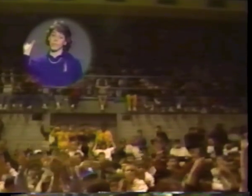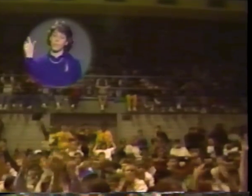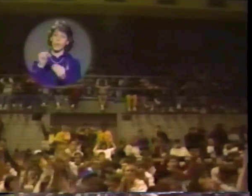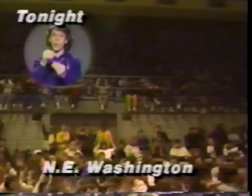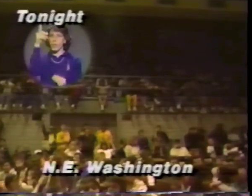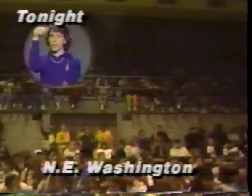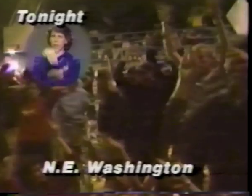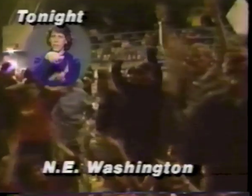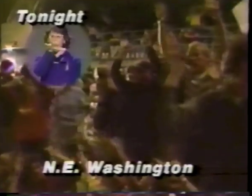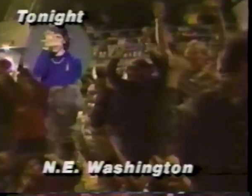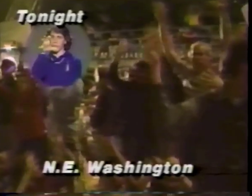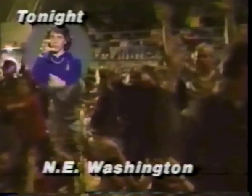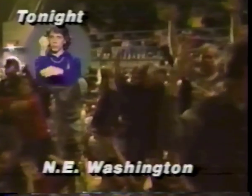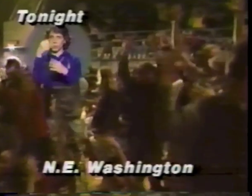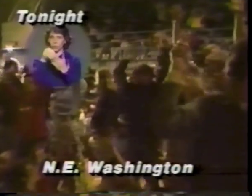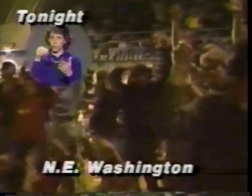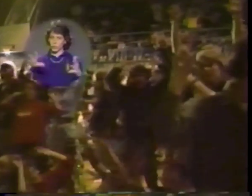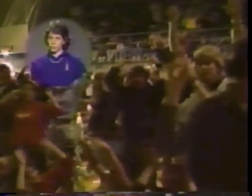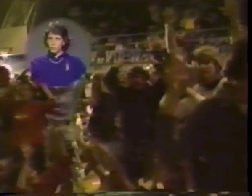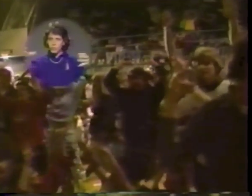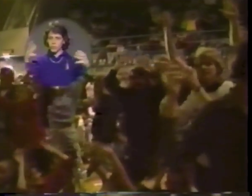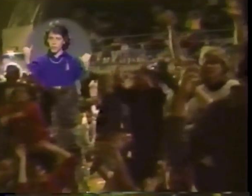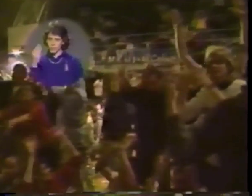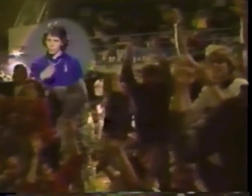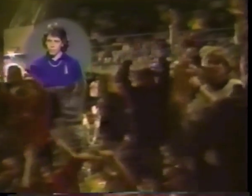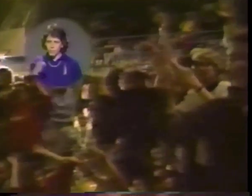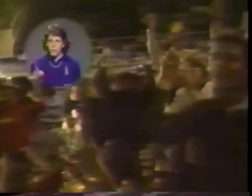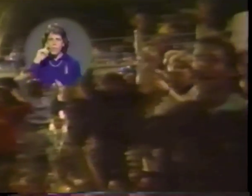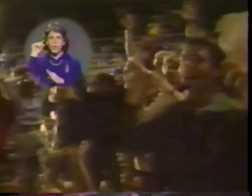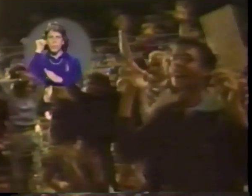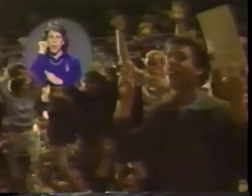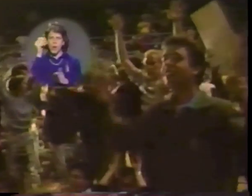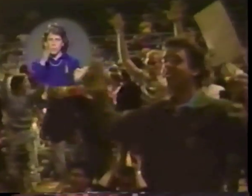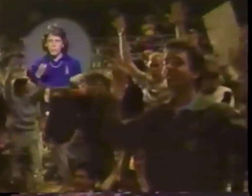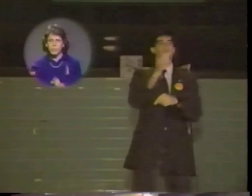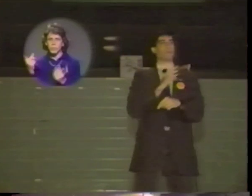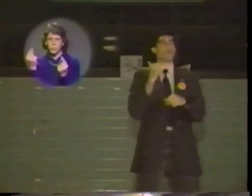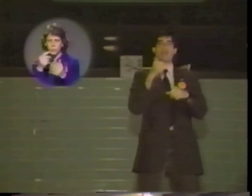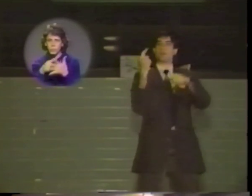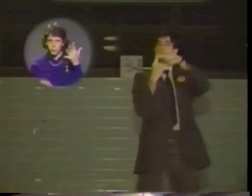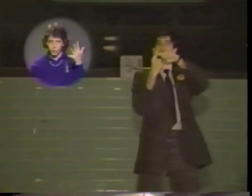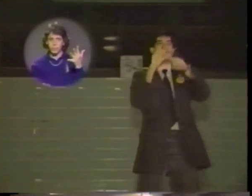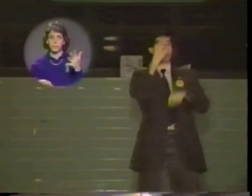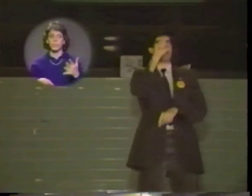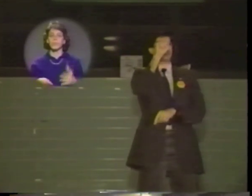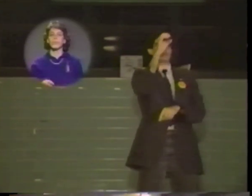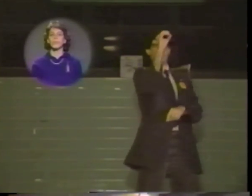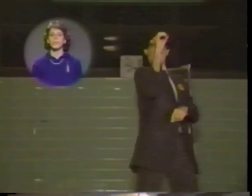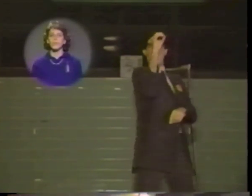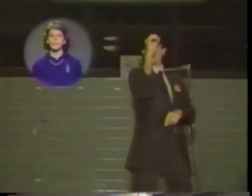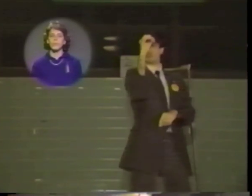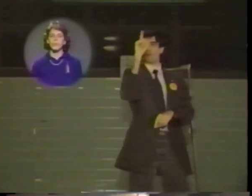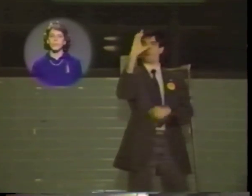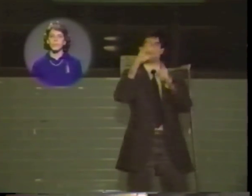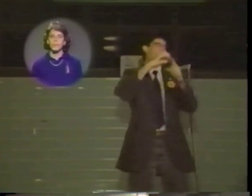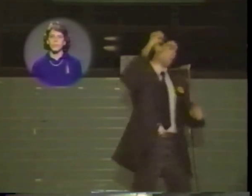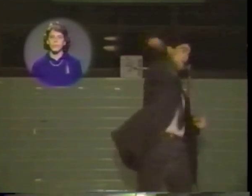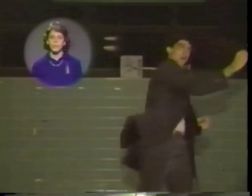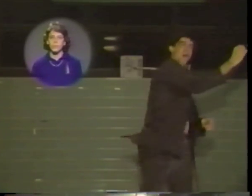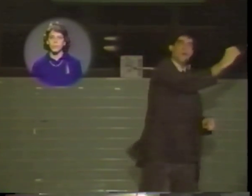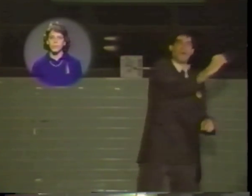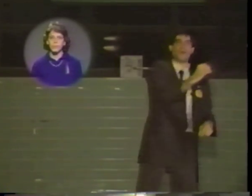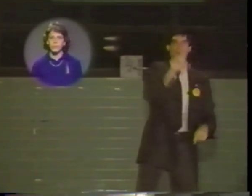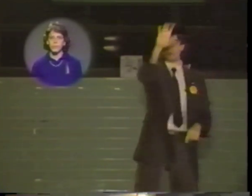students gathered to organize tomorrow's protest. They talked of strength in numbers. No one has given the board any positive comments.